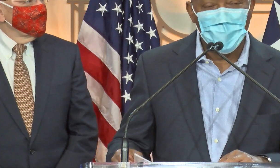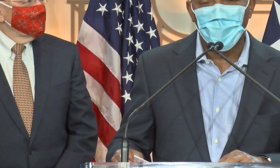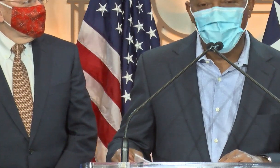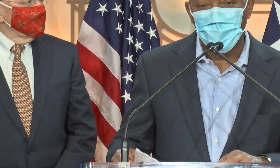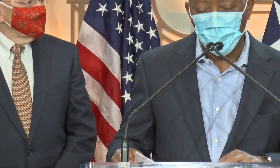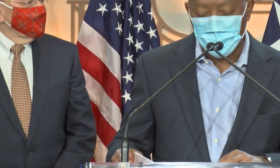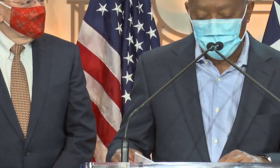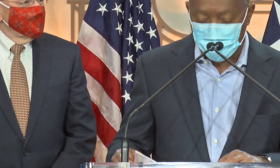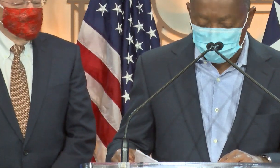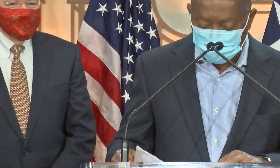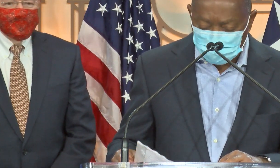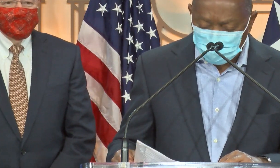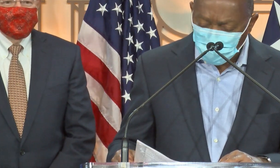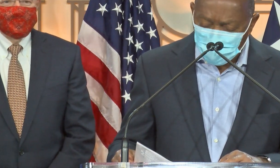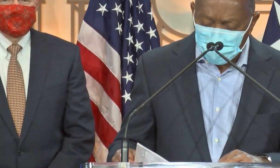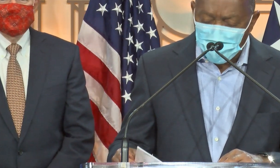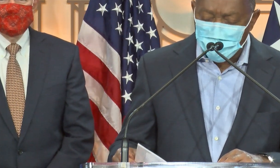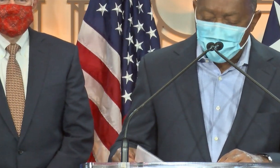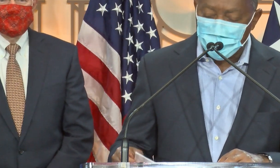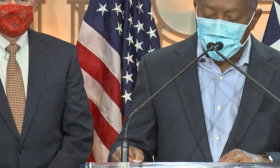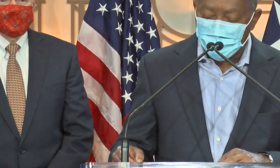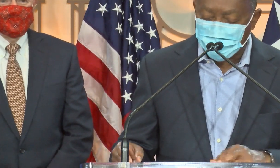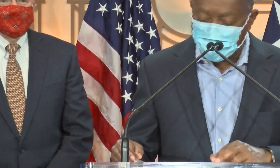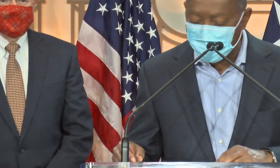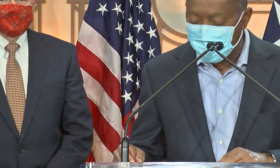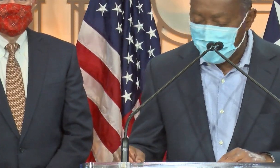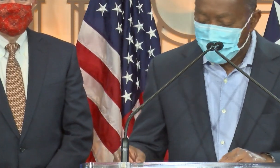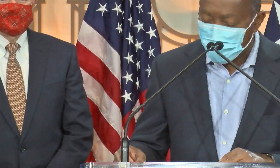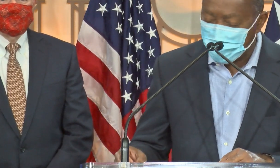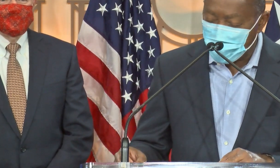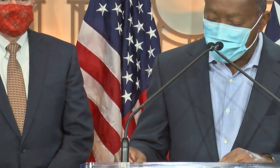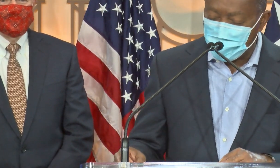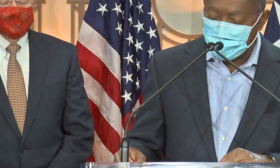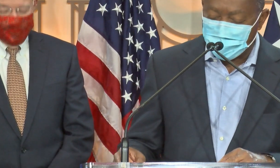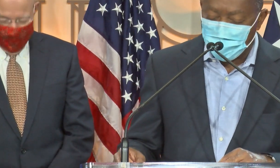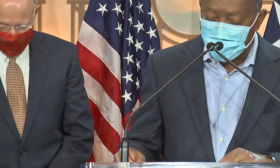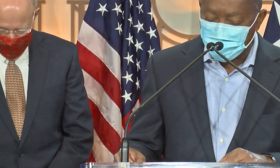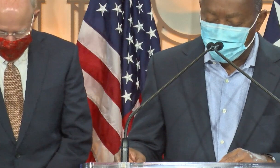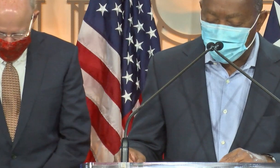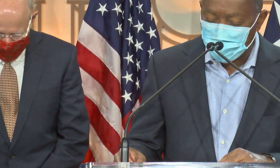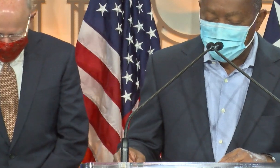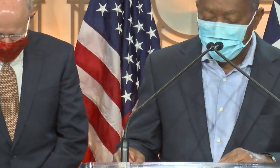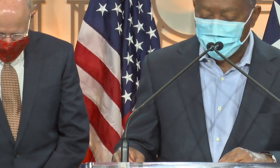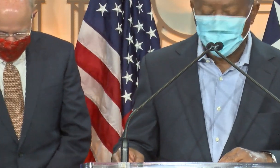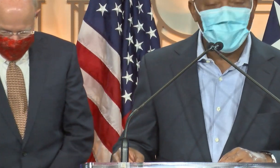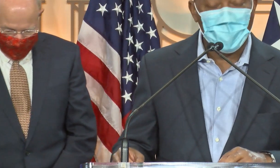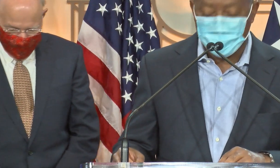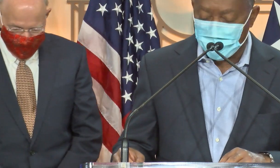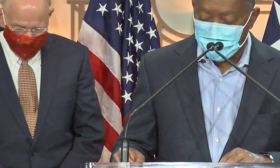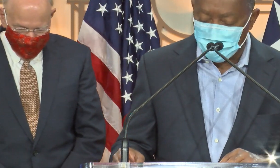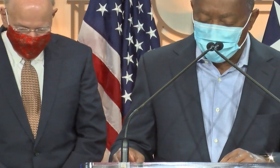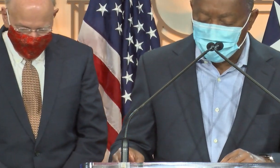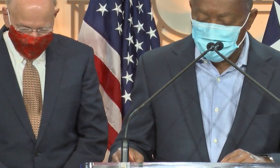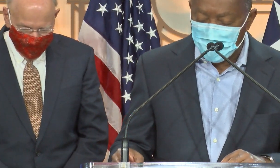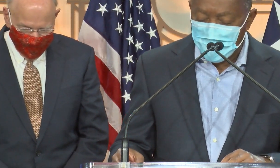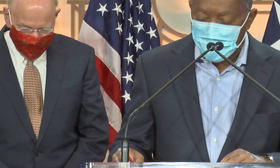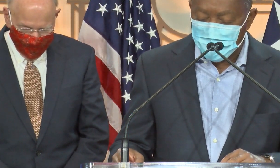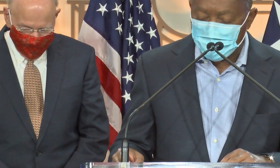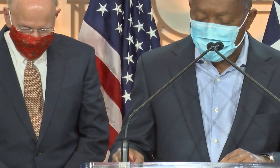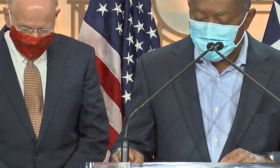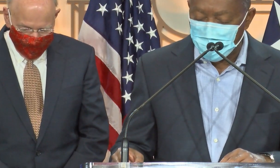us one more time. I'm happy to have Cigna return as a sponsor of this special holiday